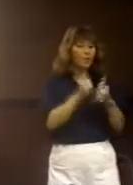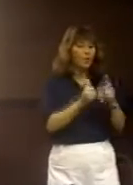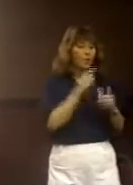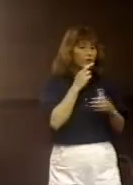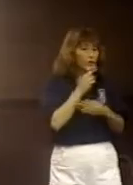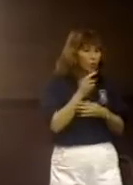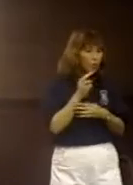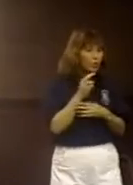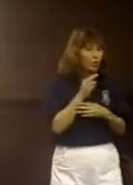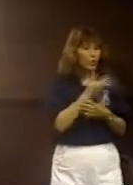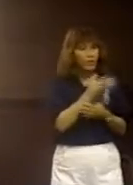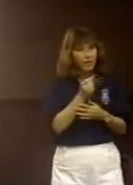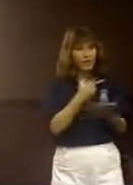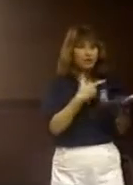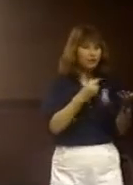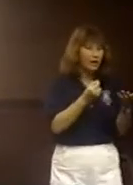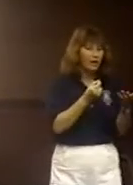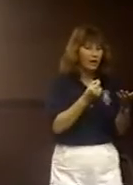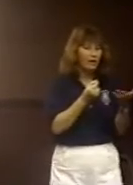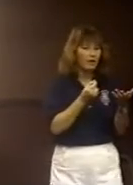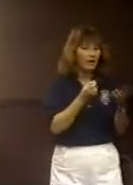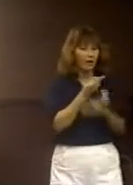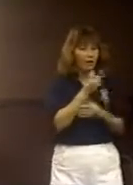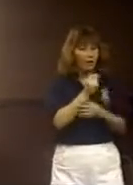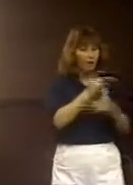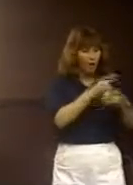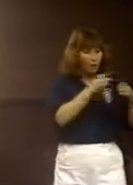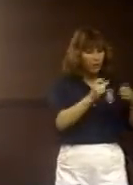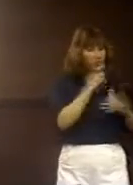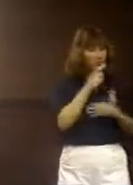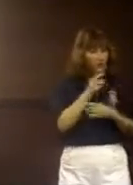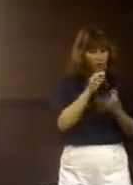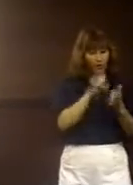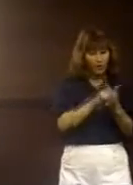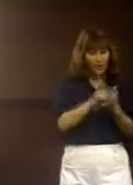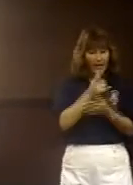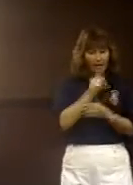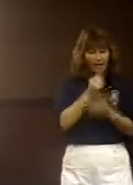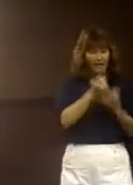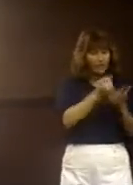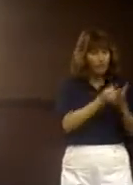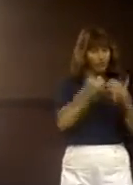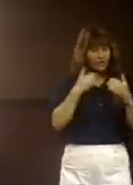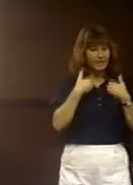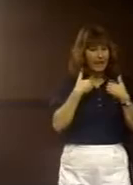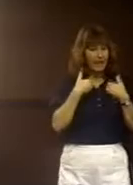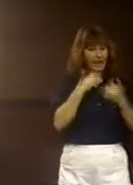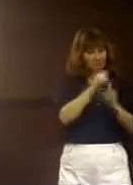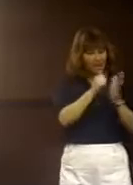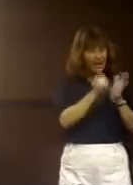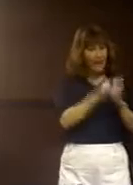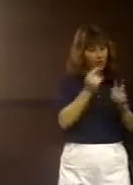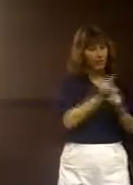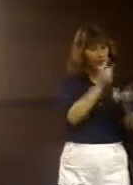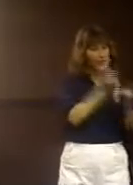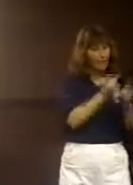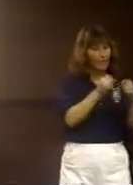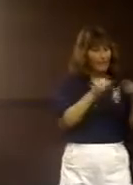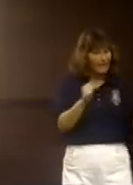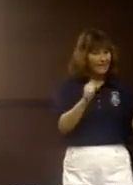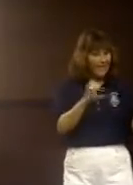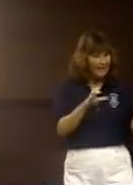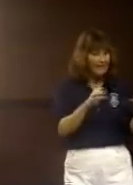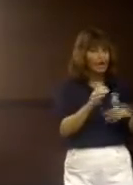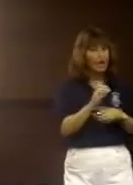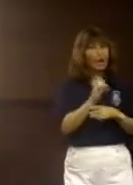which were things like the results were that the subjects had age-appropriate